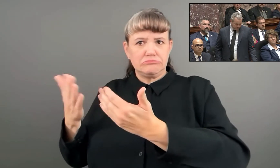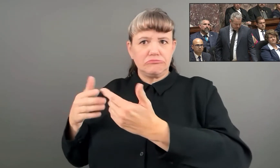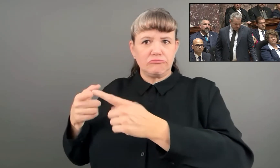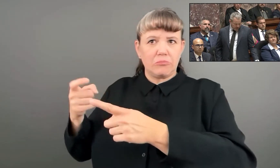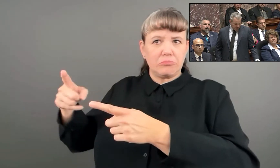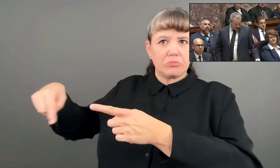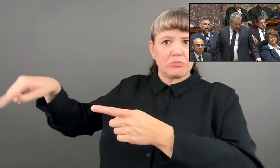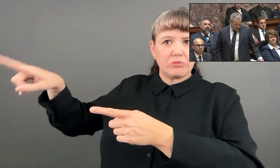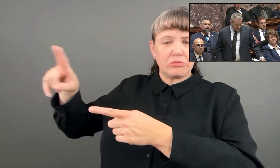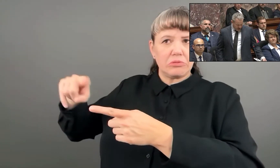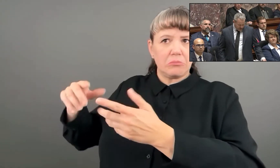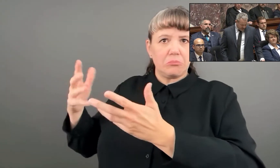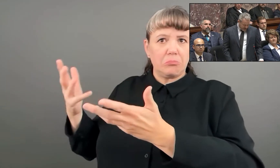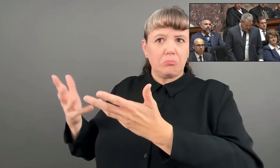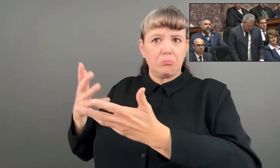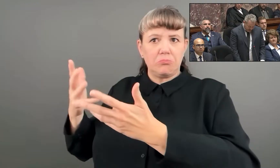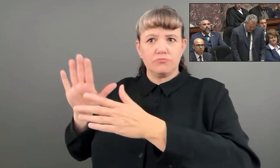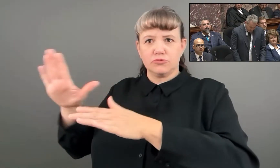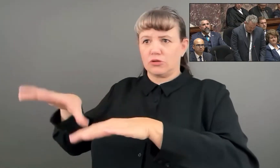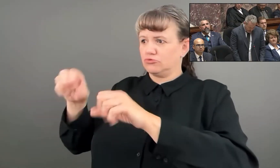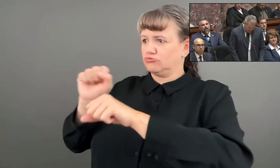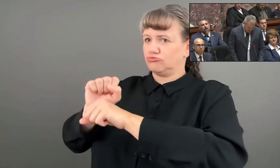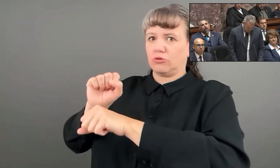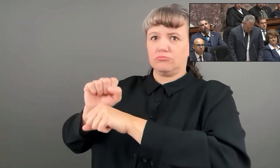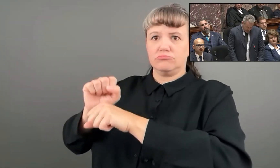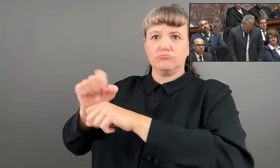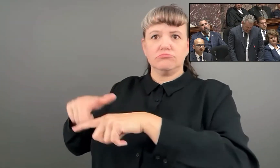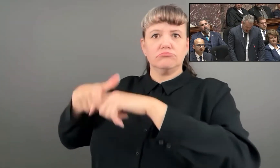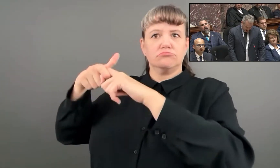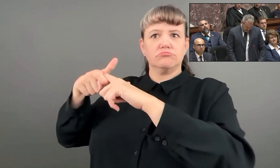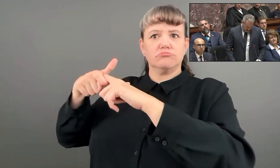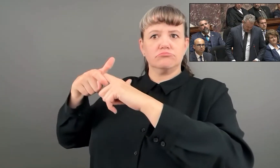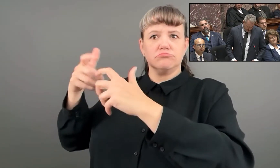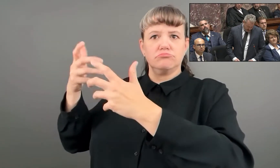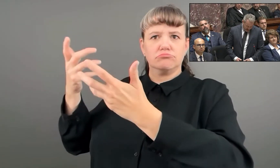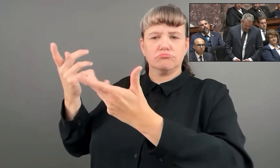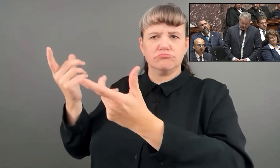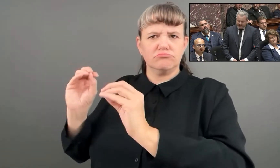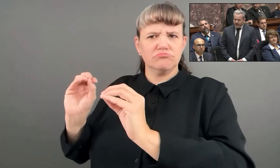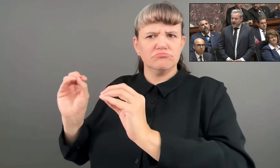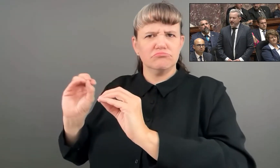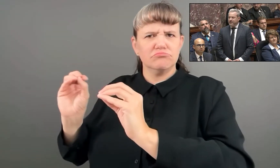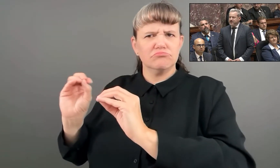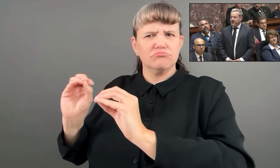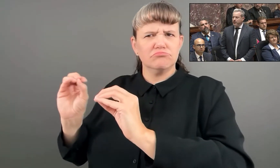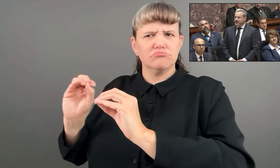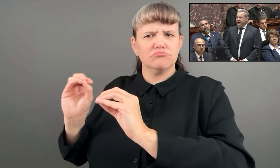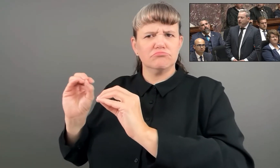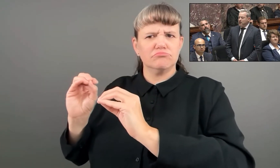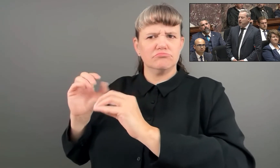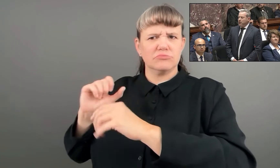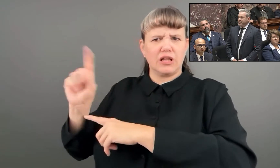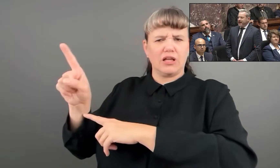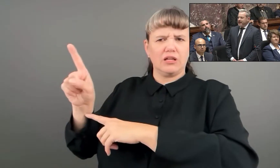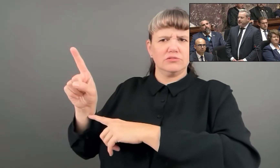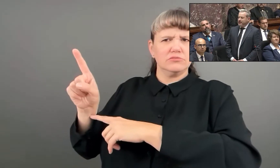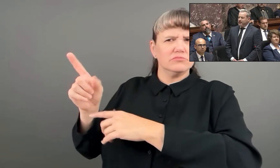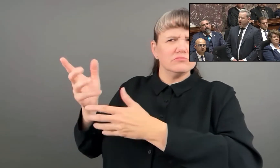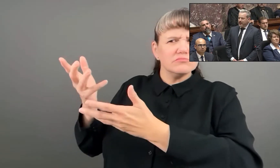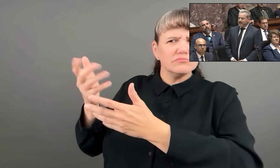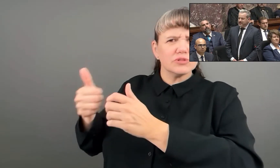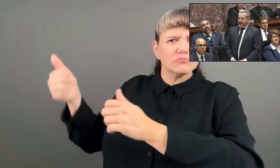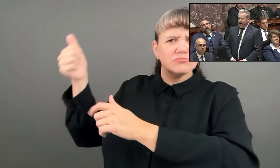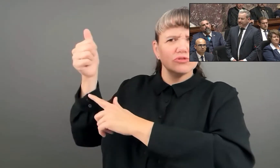action. So my question is a simple one to the Premier. Has the Premier cut some kind of secret deal with the